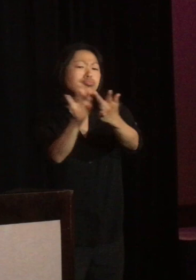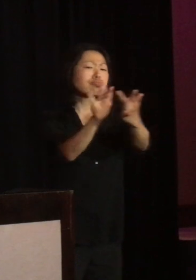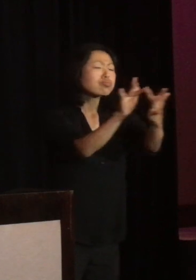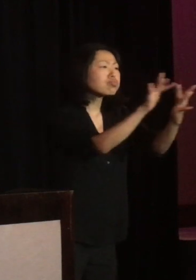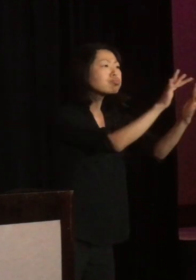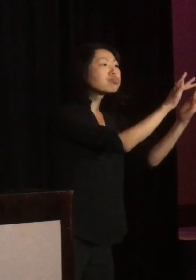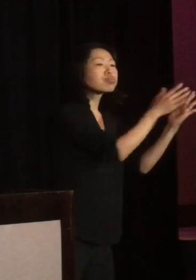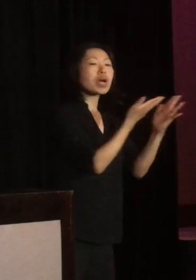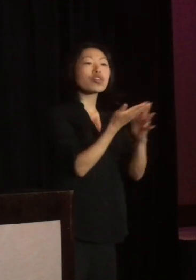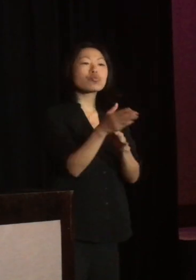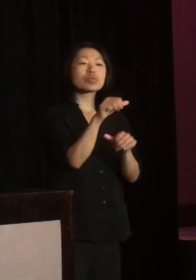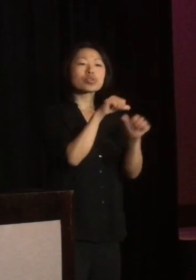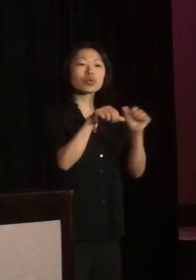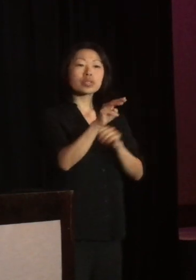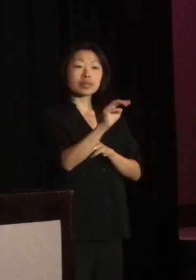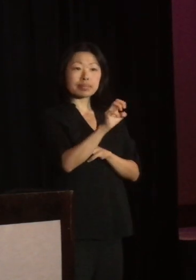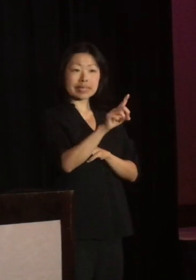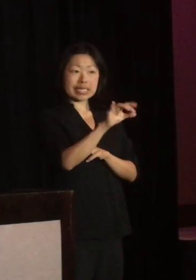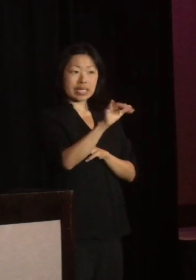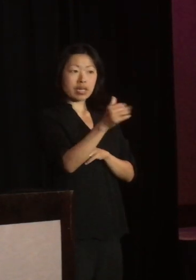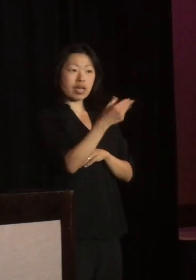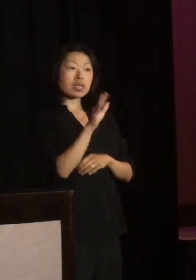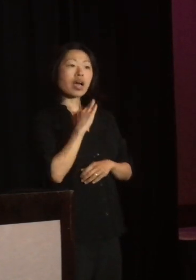social media, through our organizations,